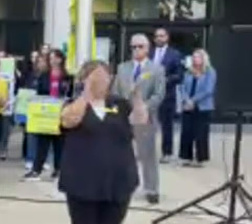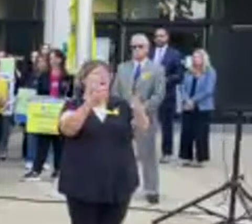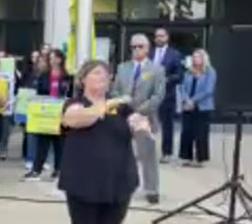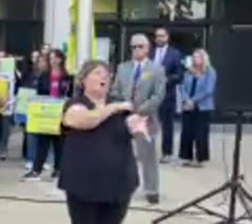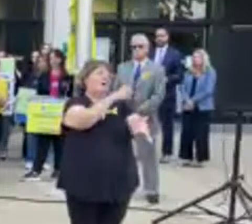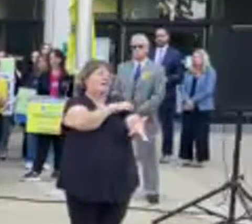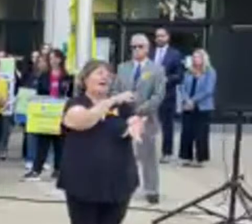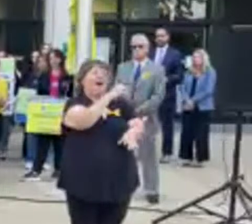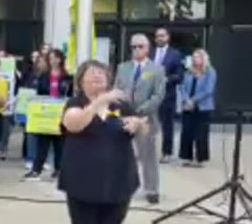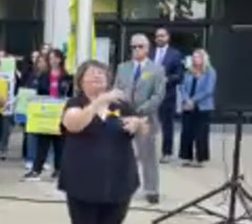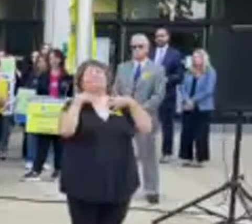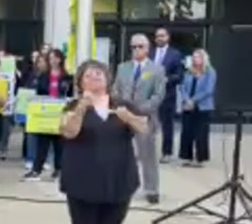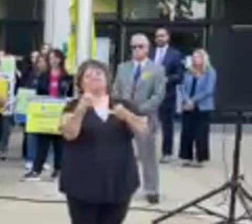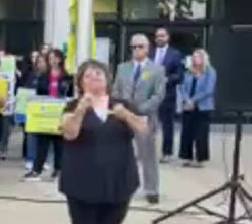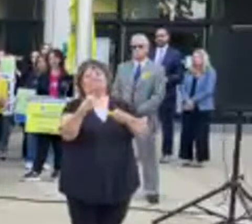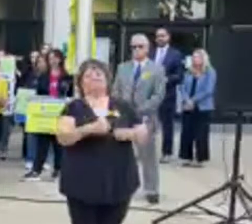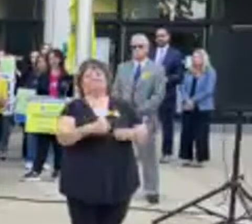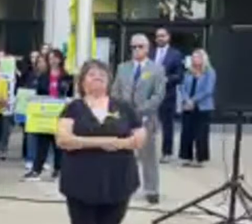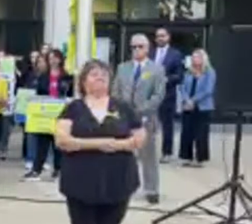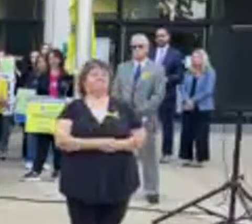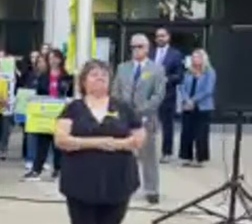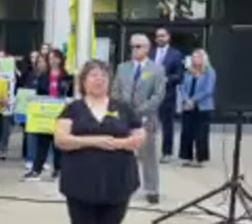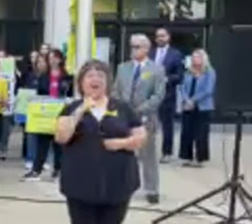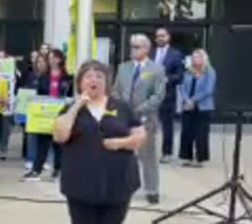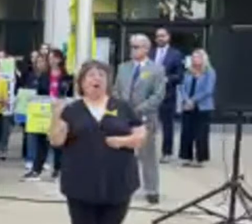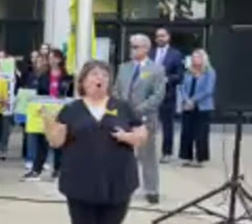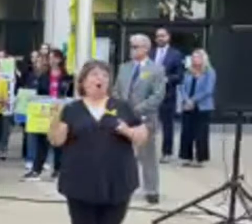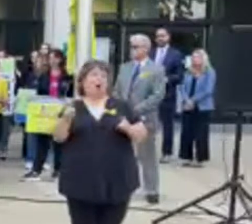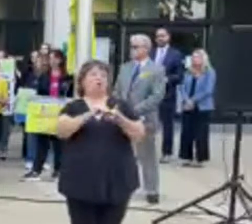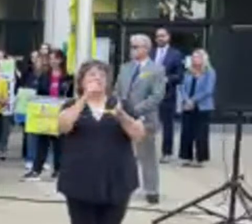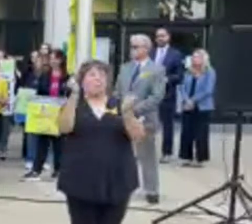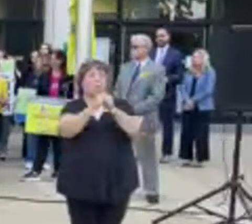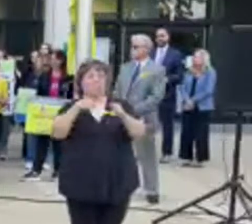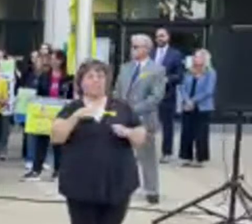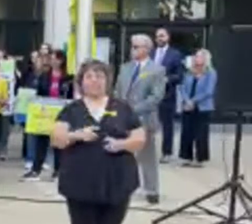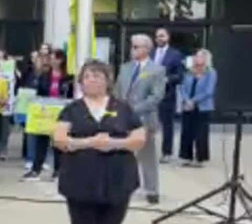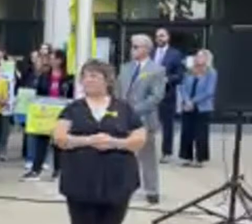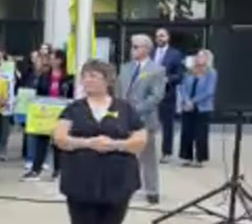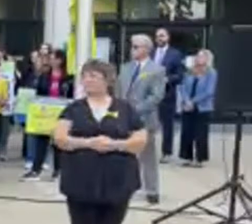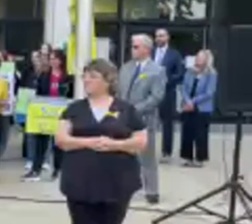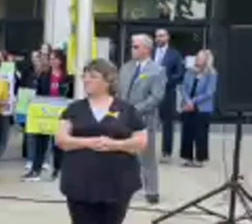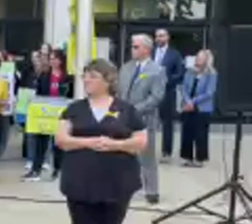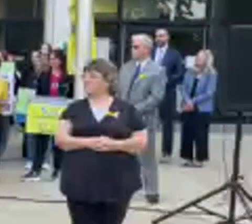message powerfully and confidently. I'd like to just bring my students up with me.